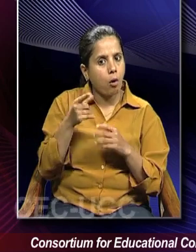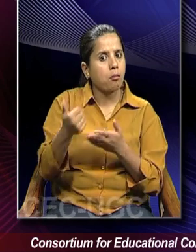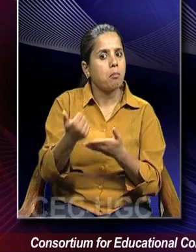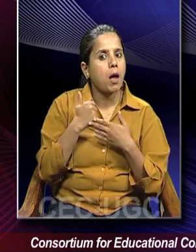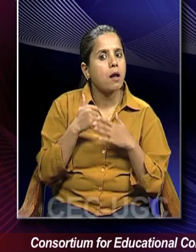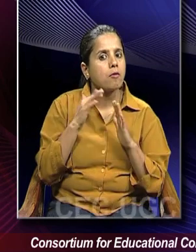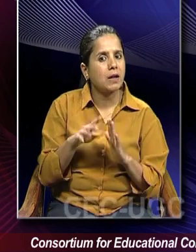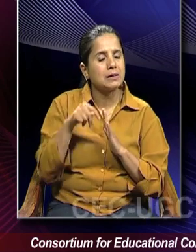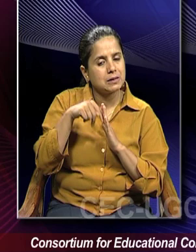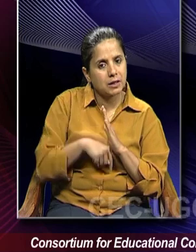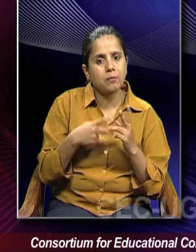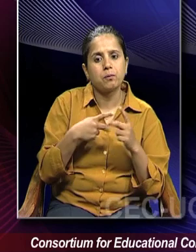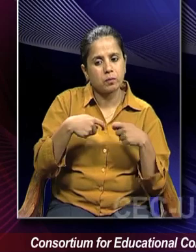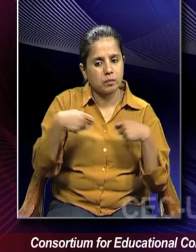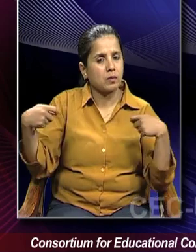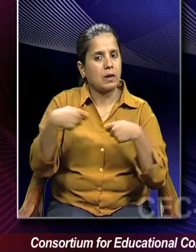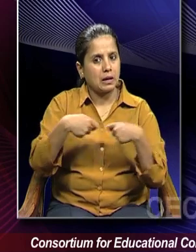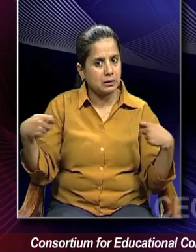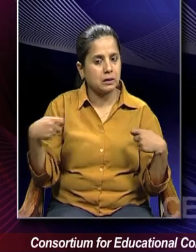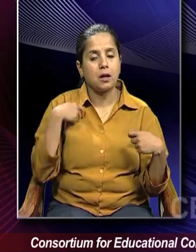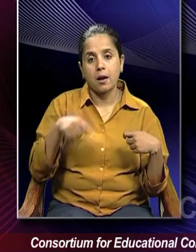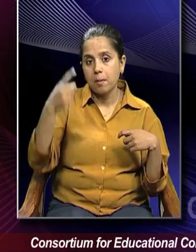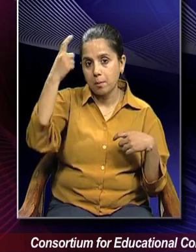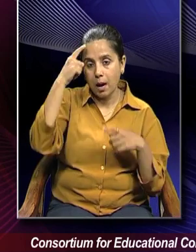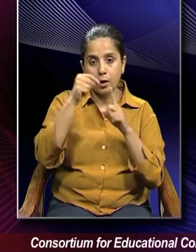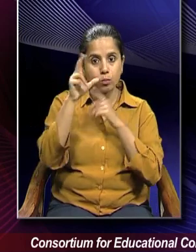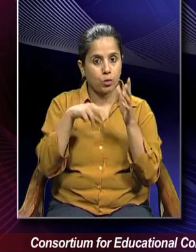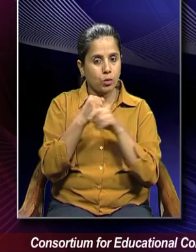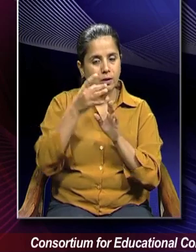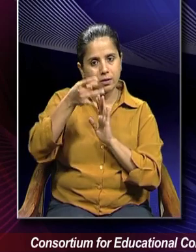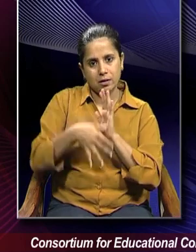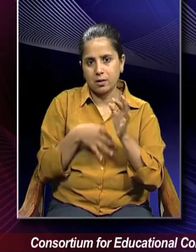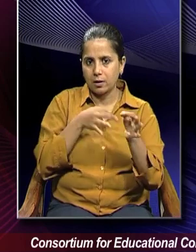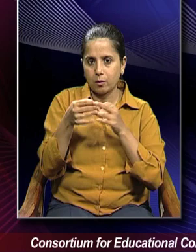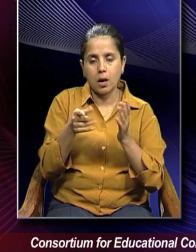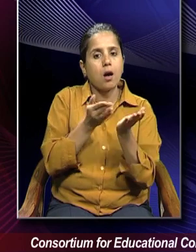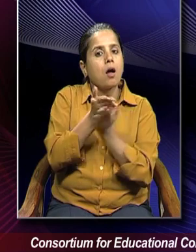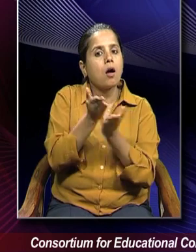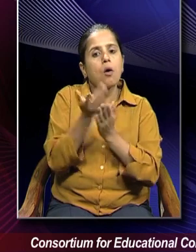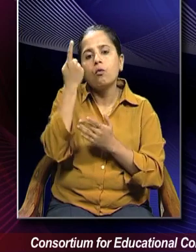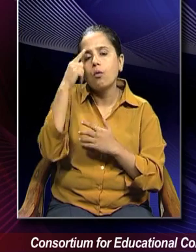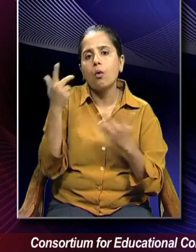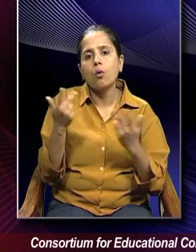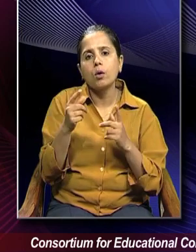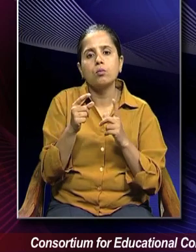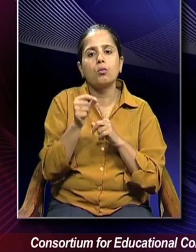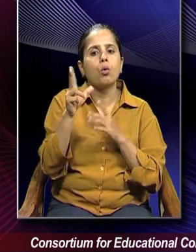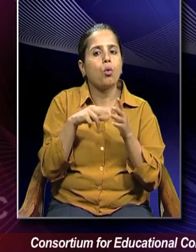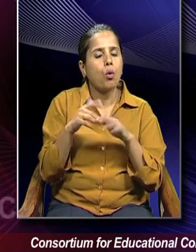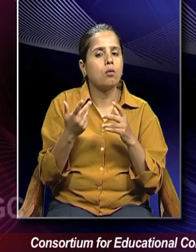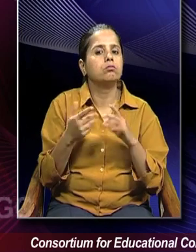intensity. In mind pooling, I told you in detail in today's lecture itself that it is a methodology for pooling